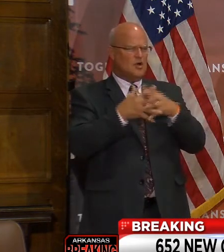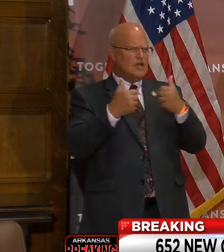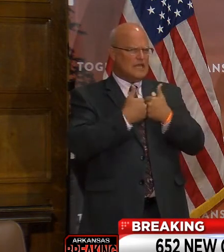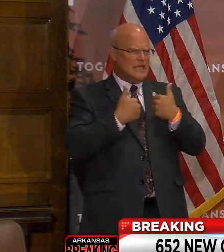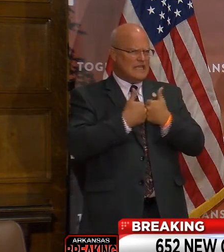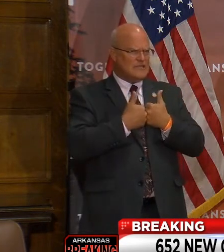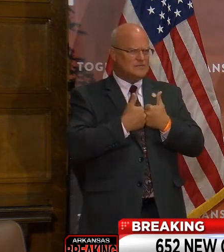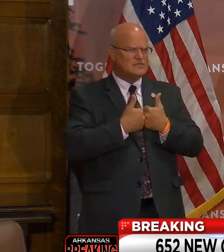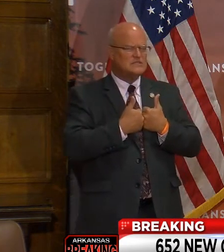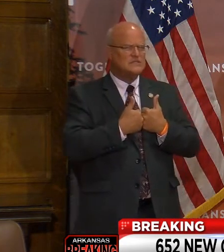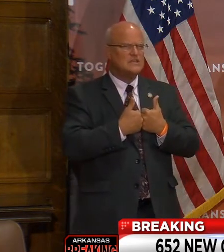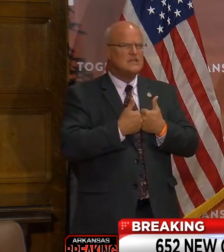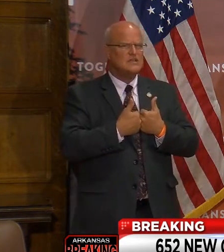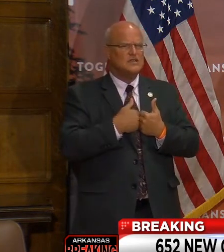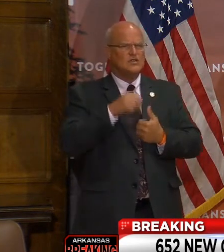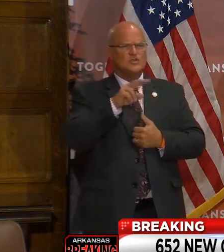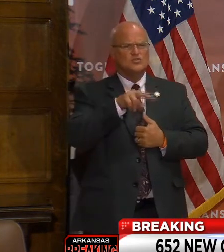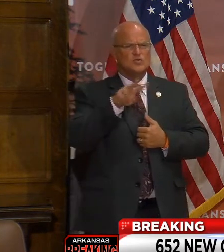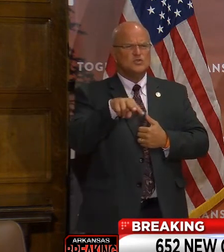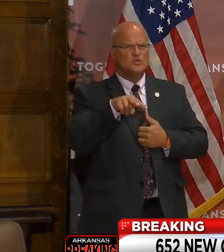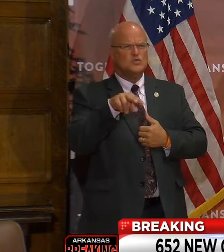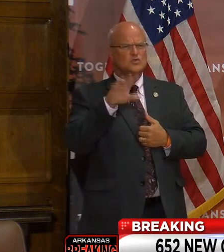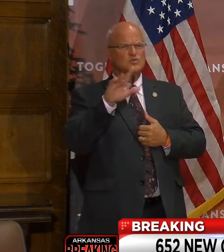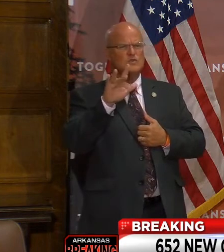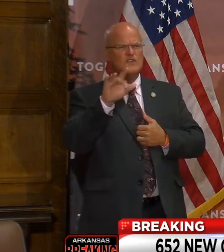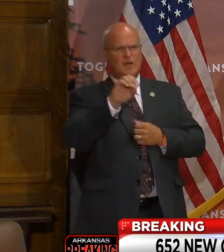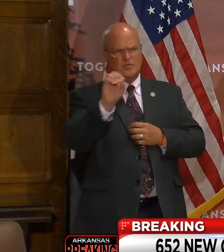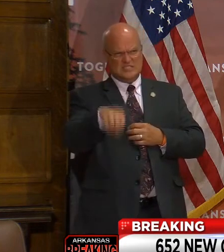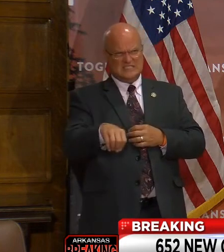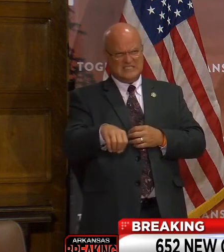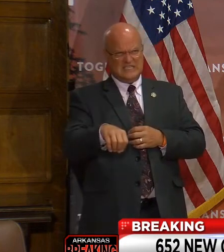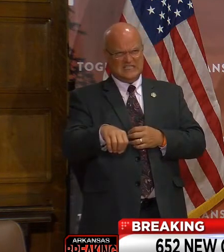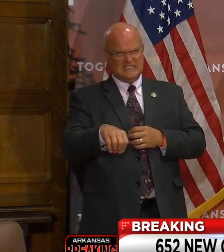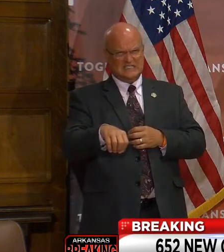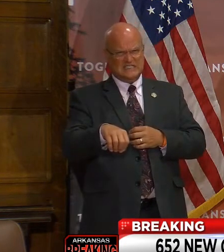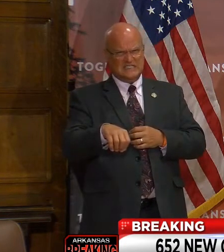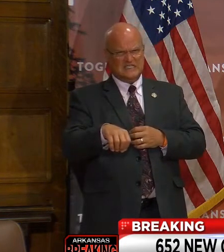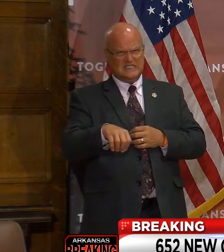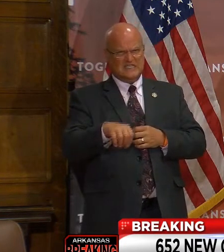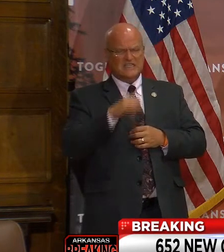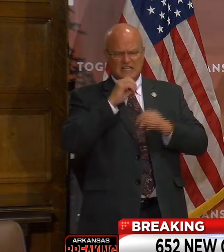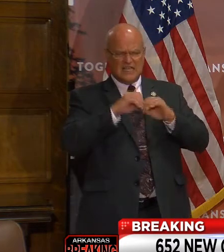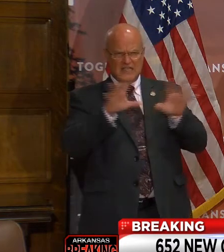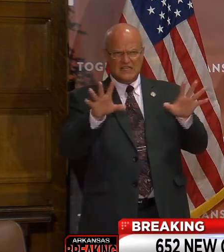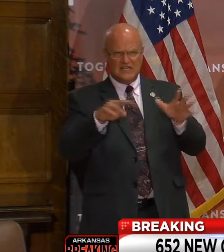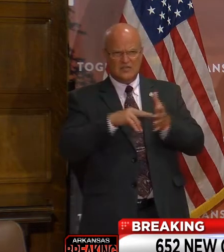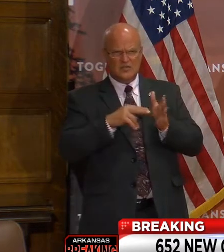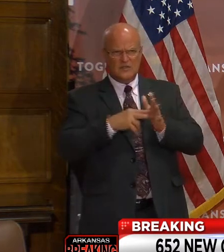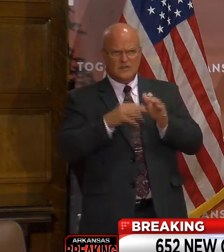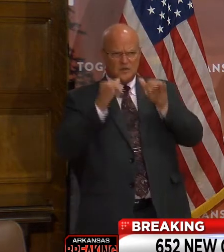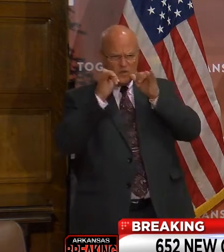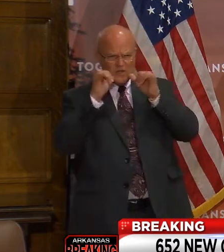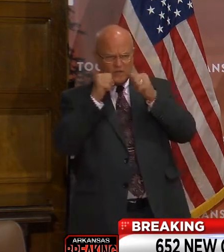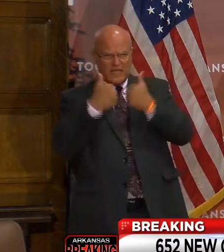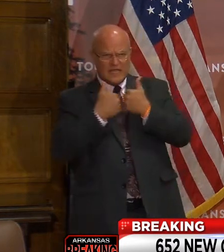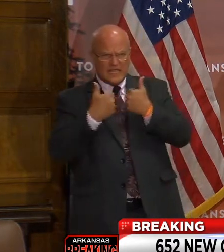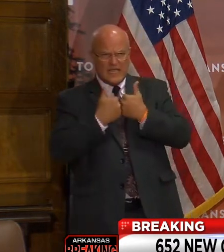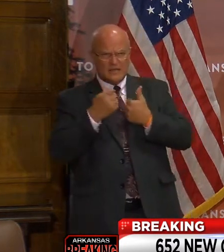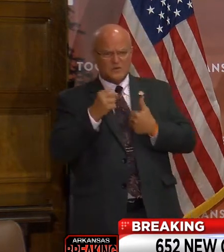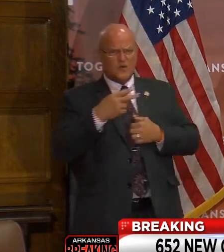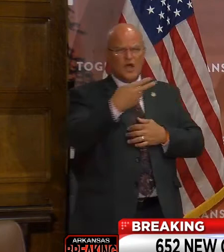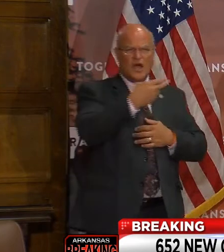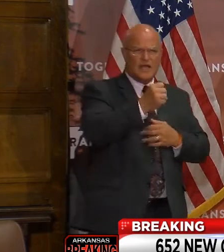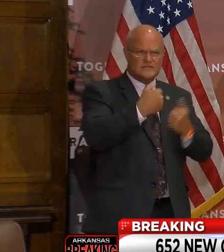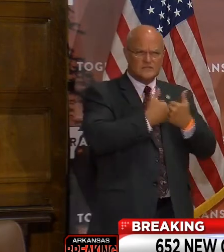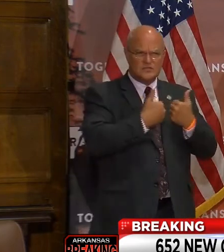of 22 to 25%. I was not clear if you were talking about Razorback games or high